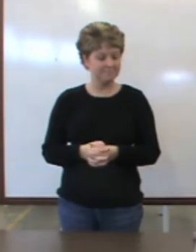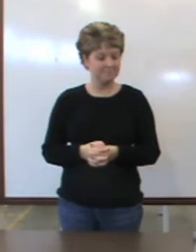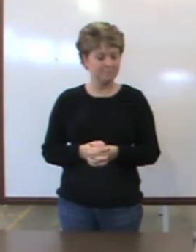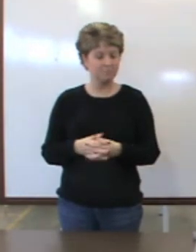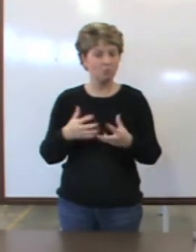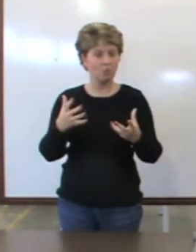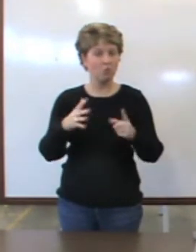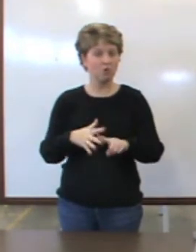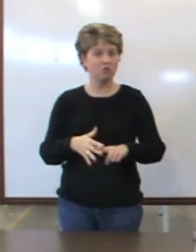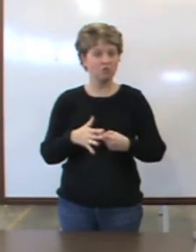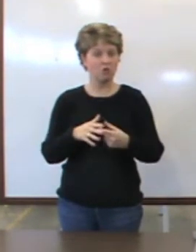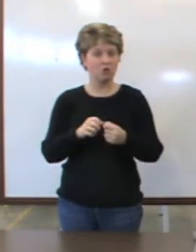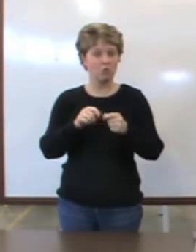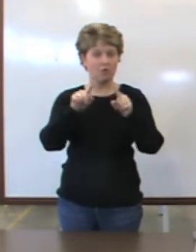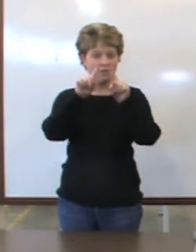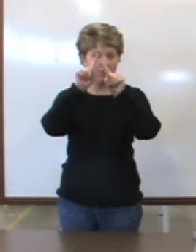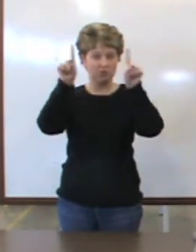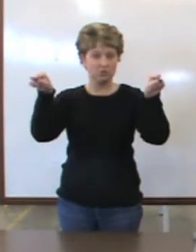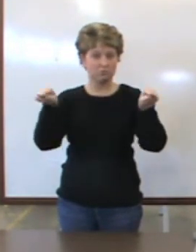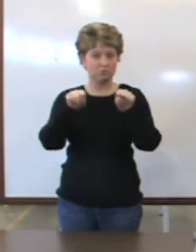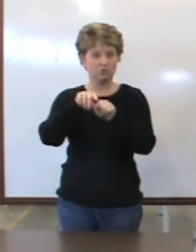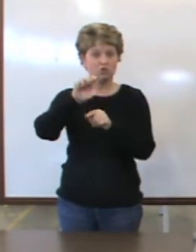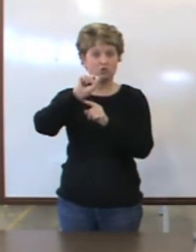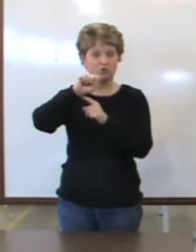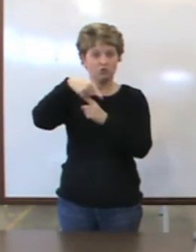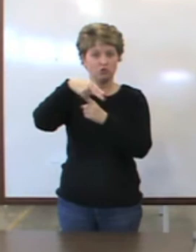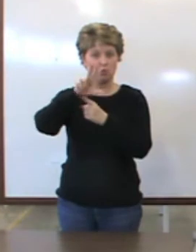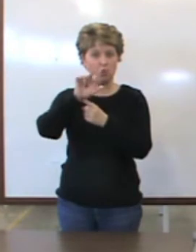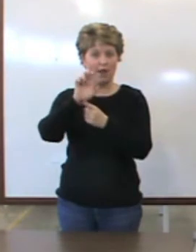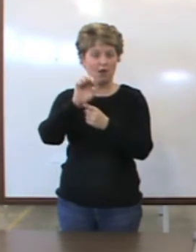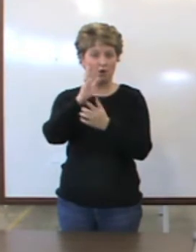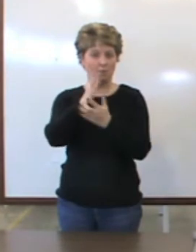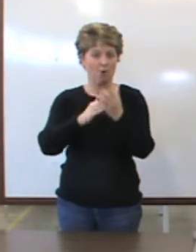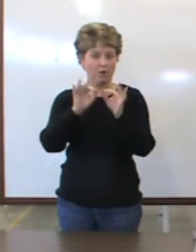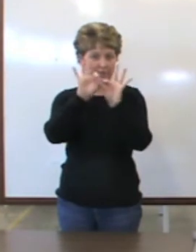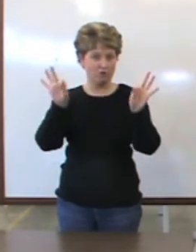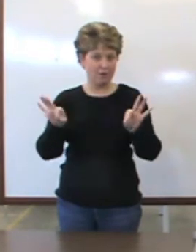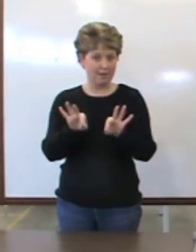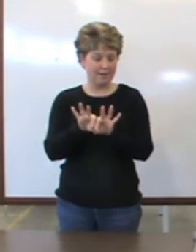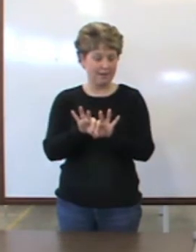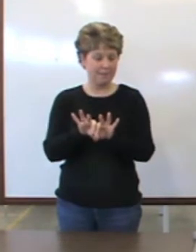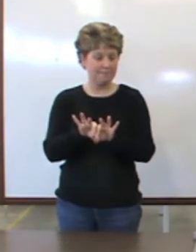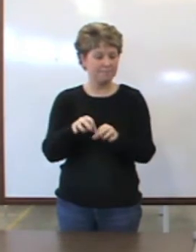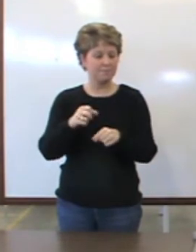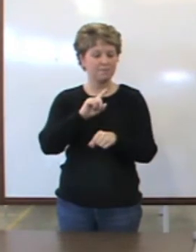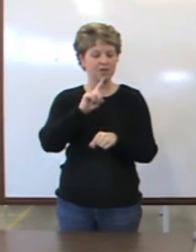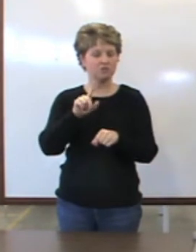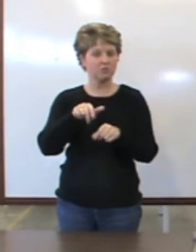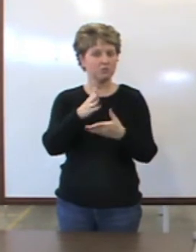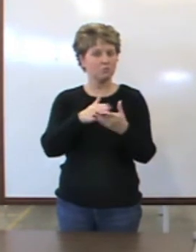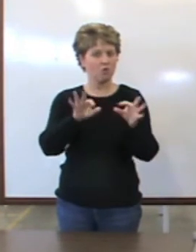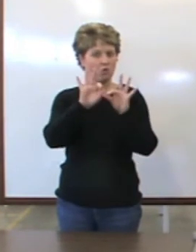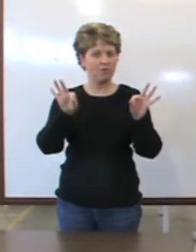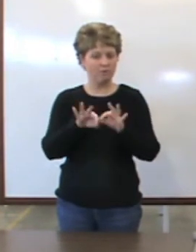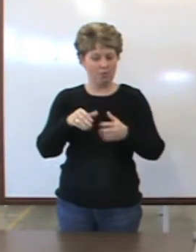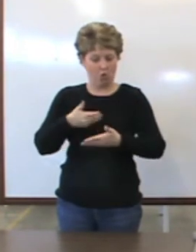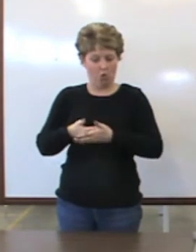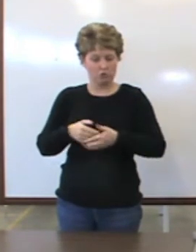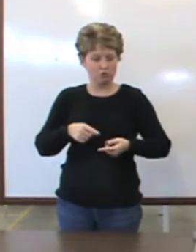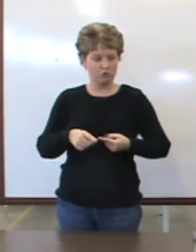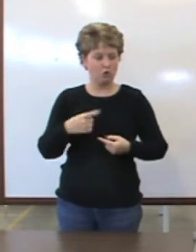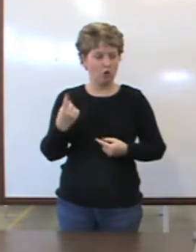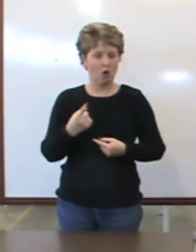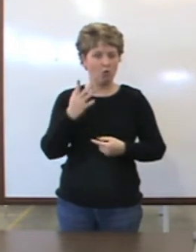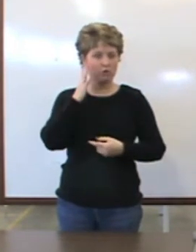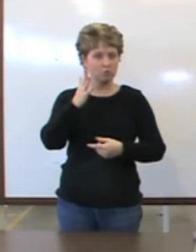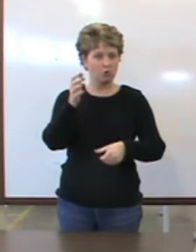You want to start with the square part of the frame. Make sure this part of the frame is closest to you. You're always going